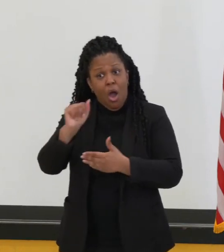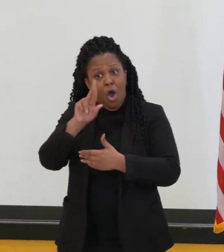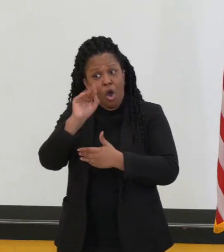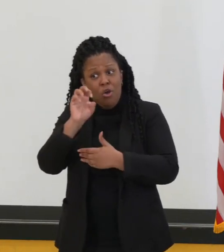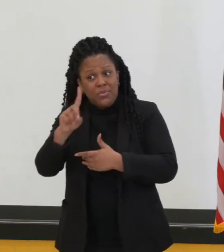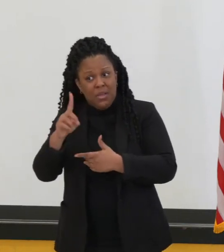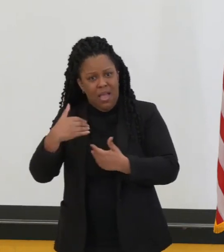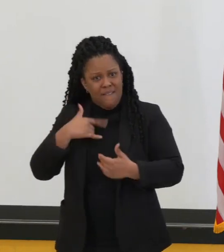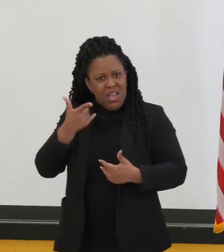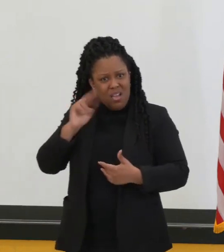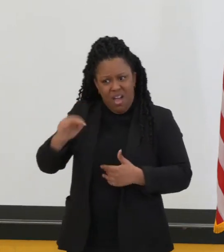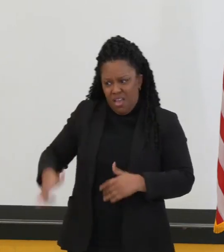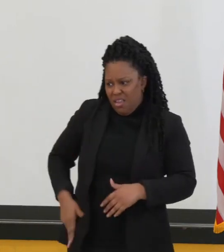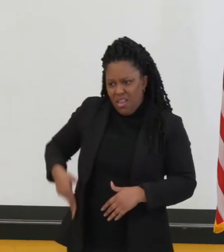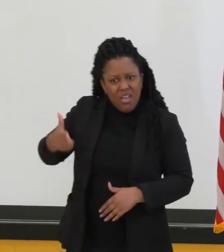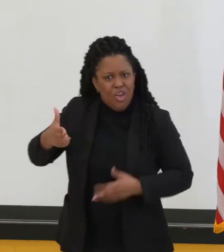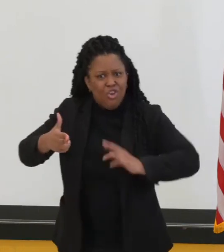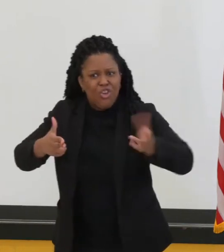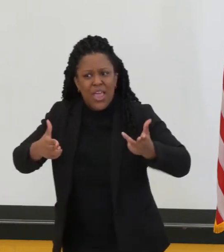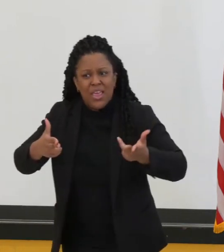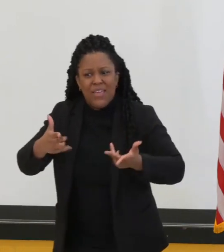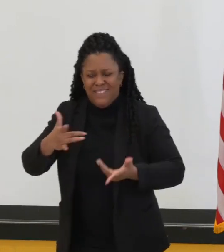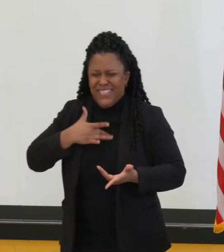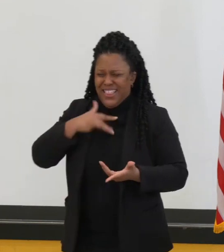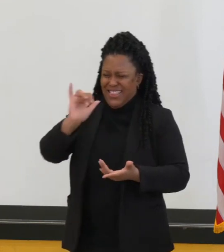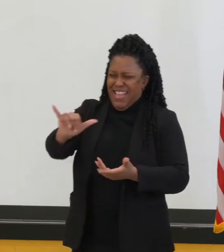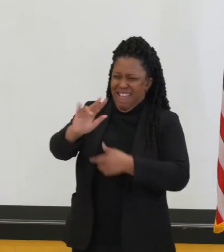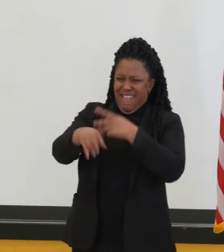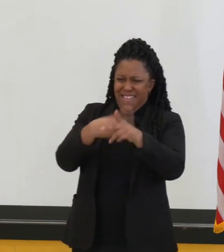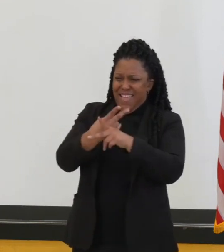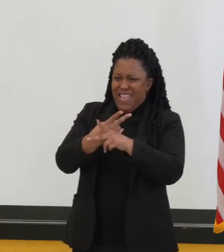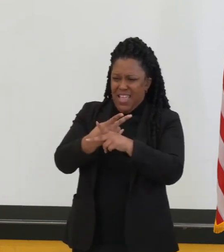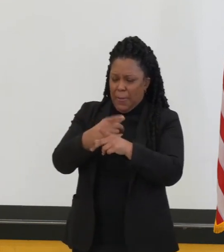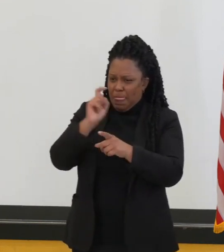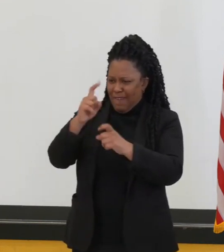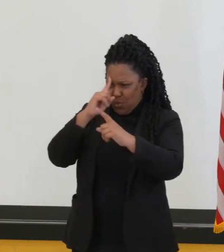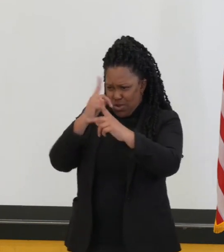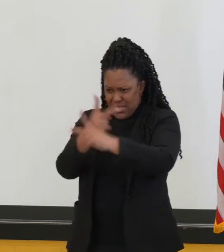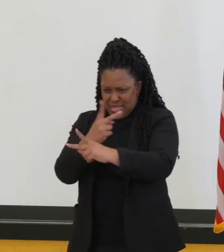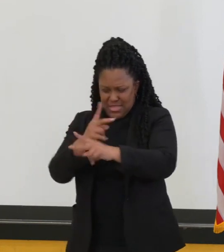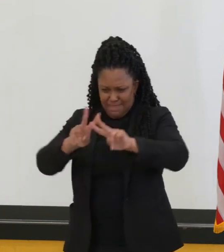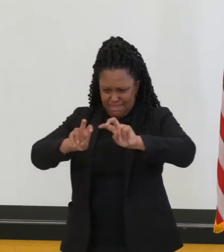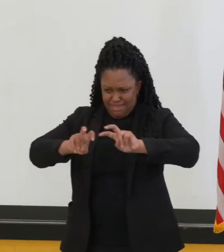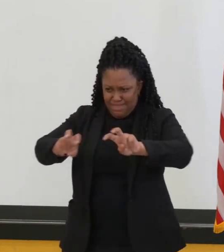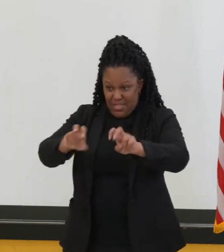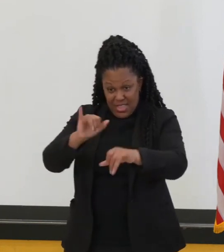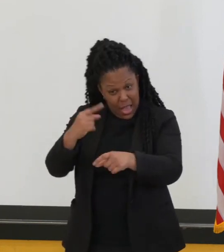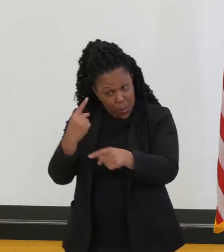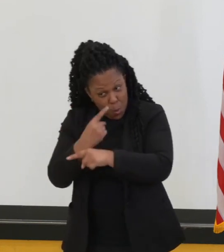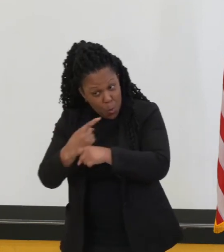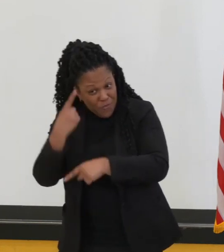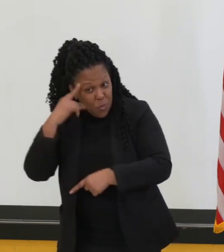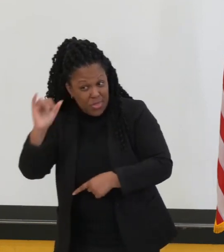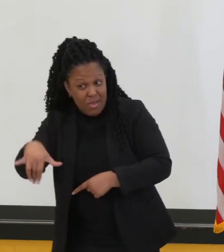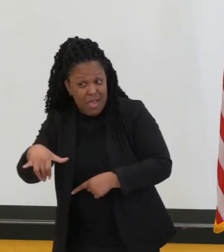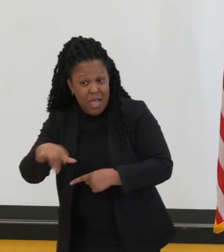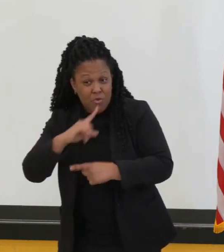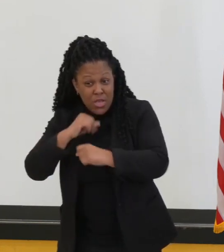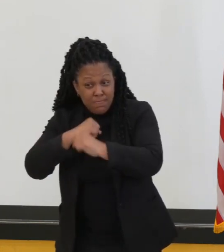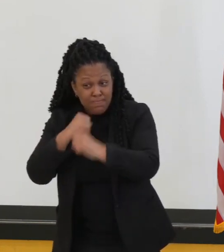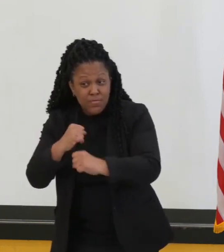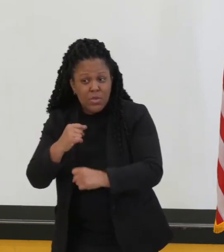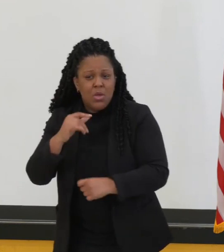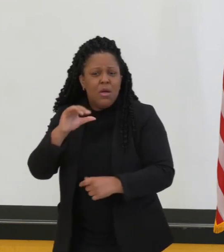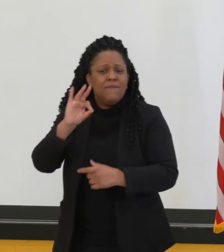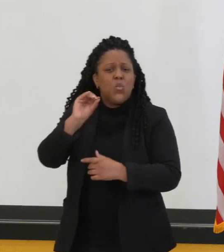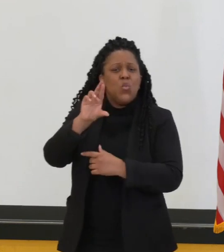is obviously one that will be discussed amongst the folks that are here, obviously a training situation, as you heard Mayor Carter say, the idea that you could